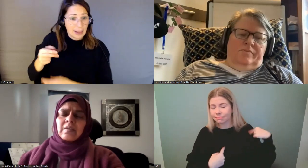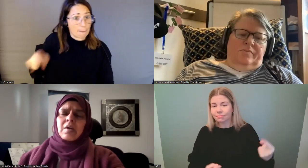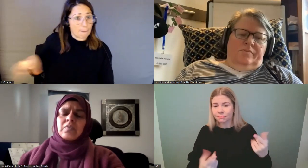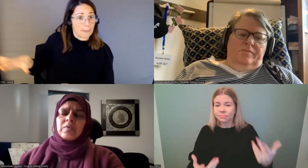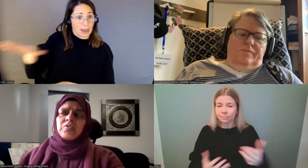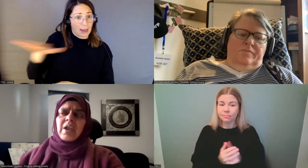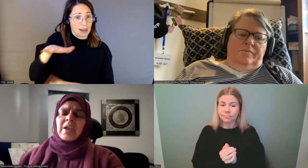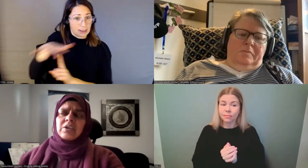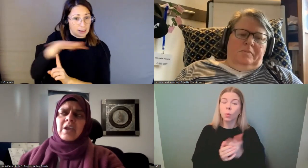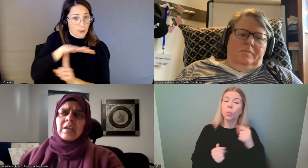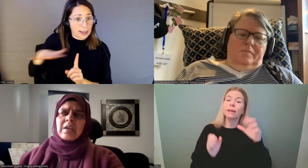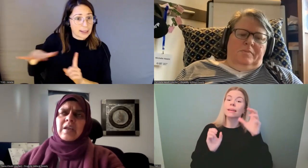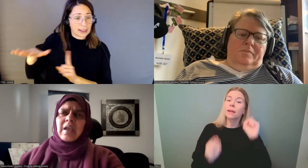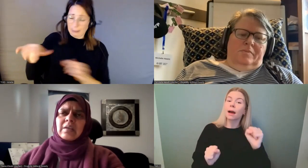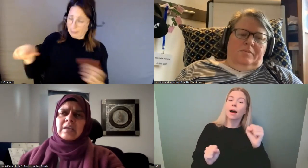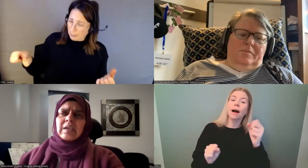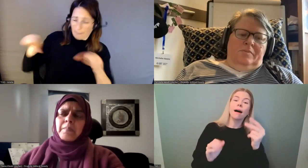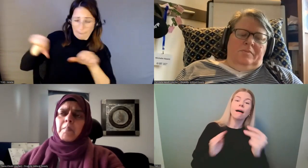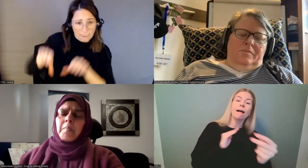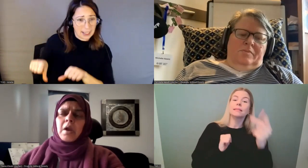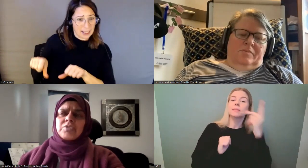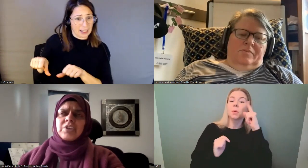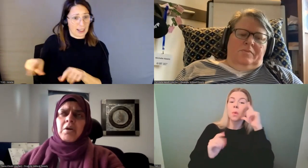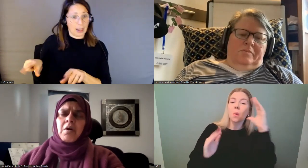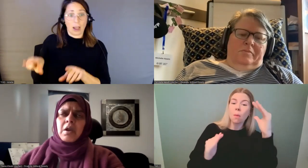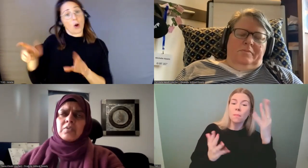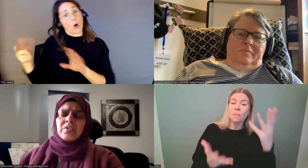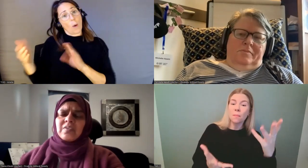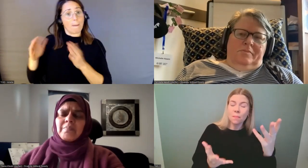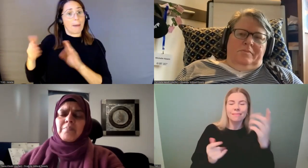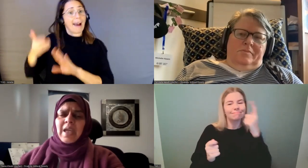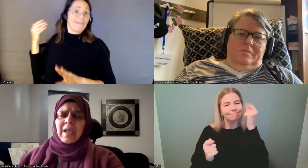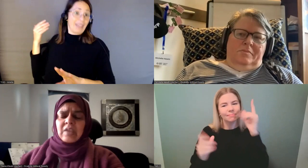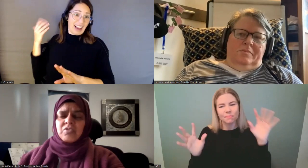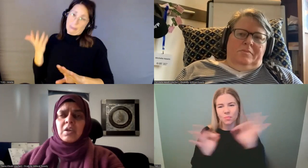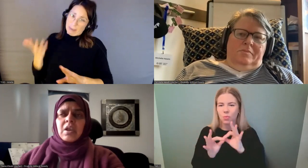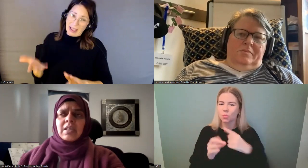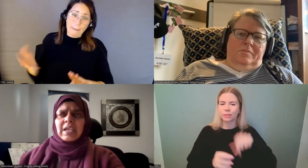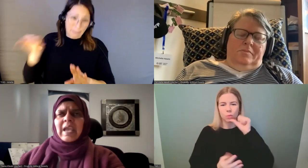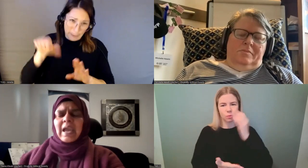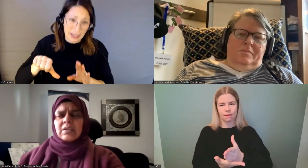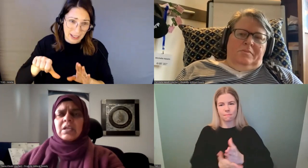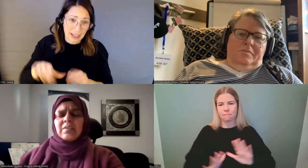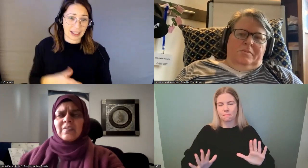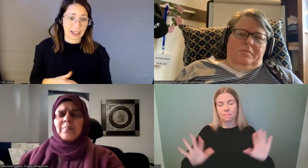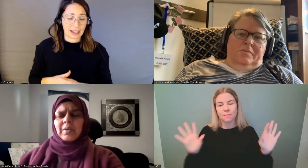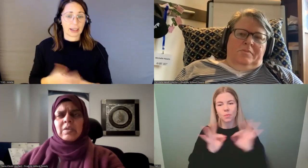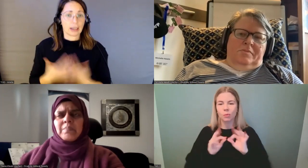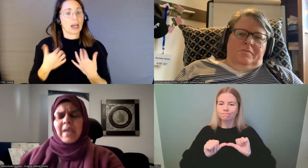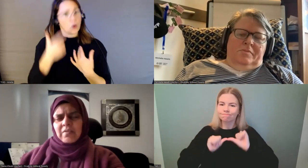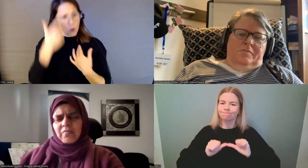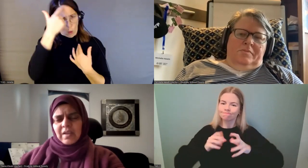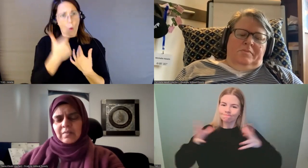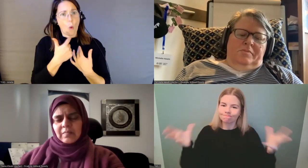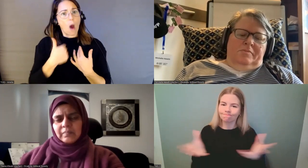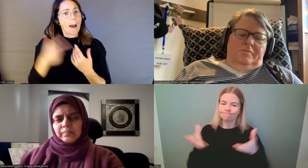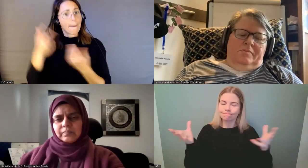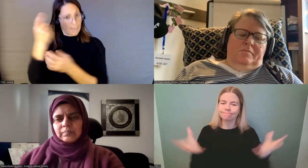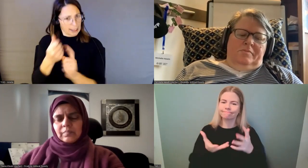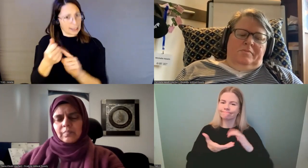as long as we stand united and keep marching on to demand the Canada Disability